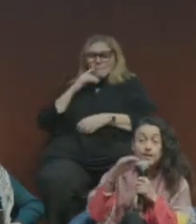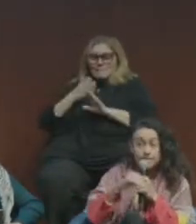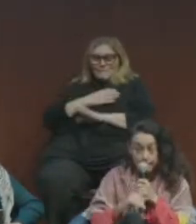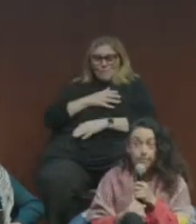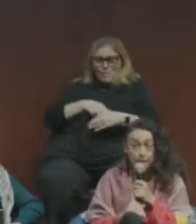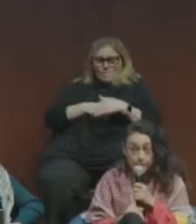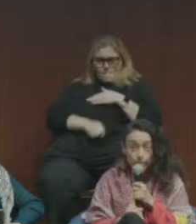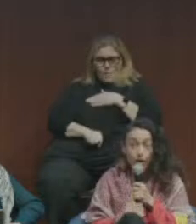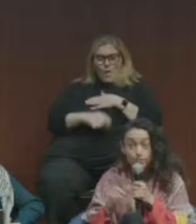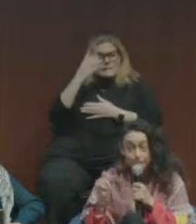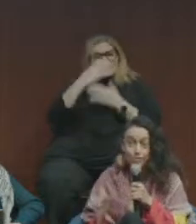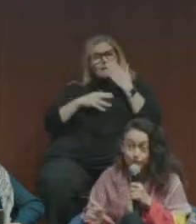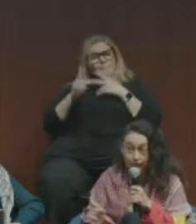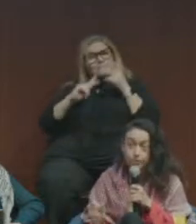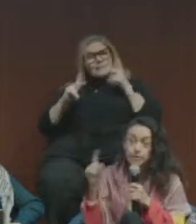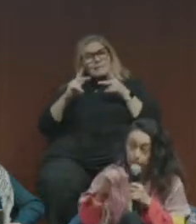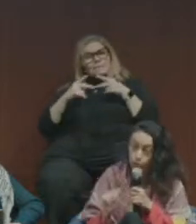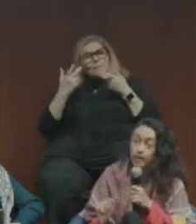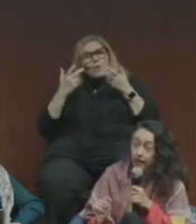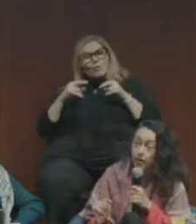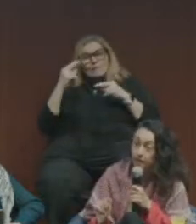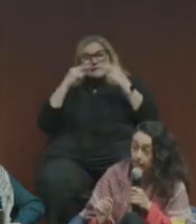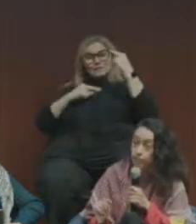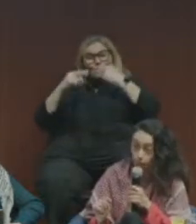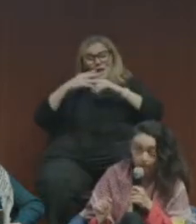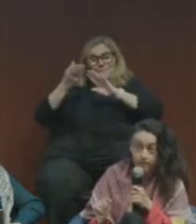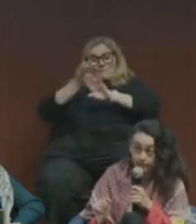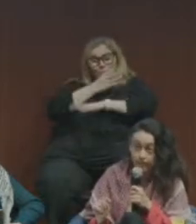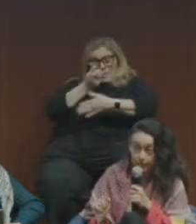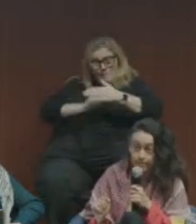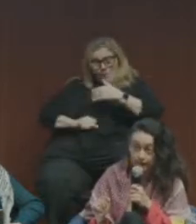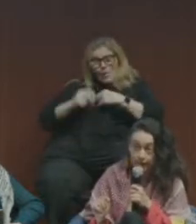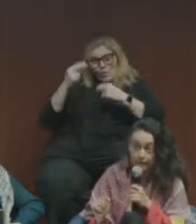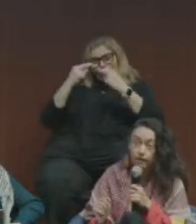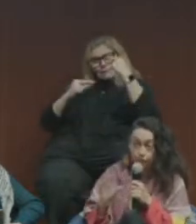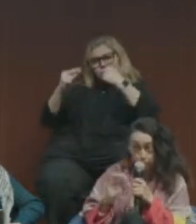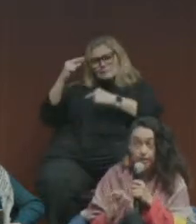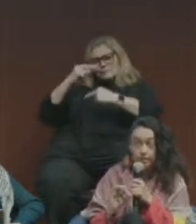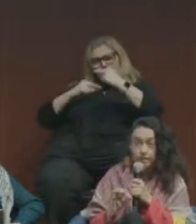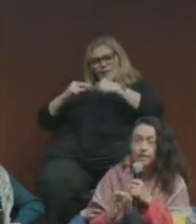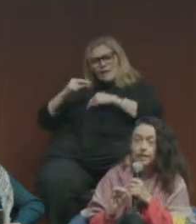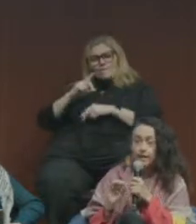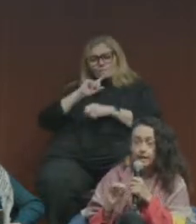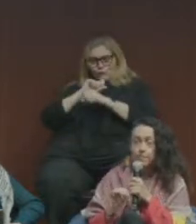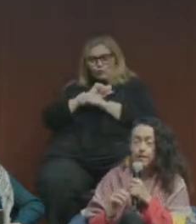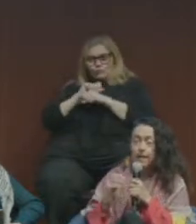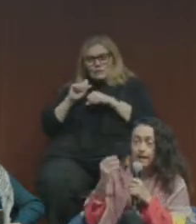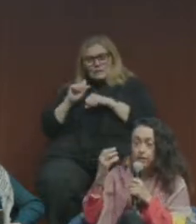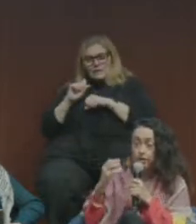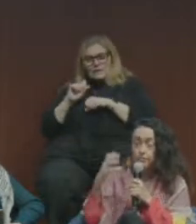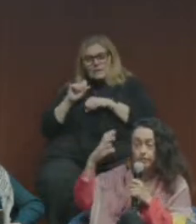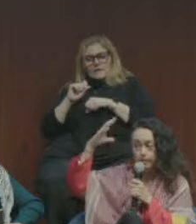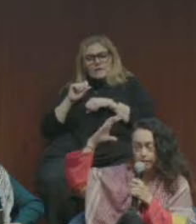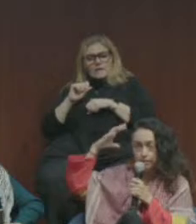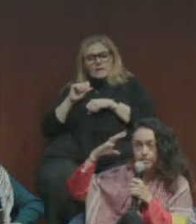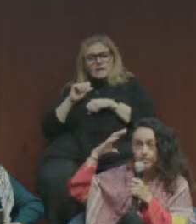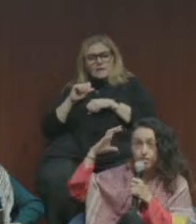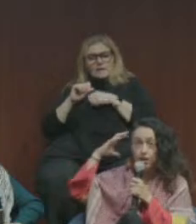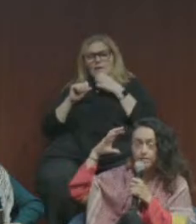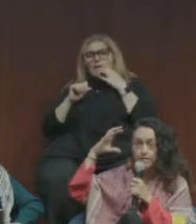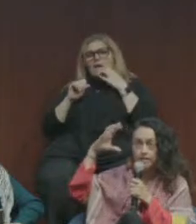born, some people are being surveilled before they are even born. You know what I'm saying? For real. And also